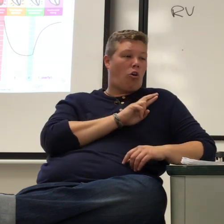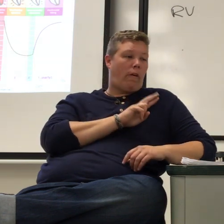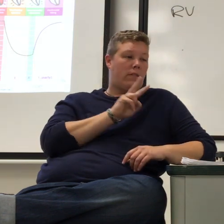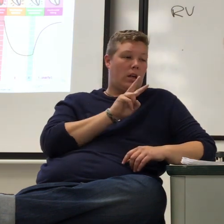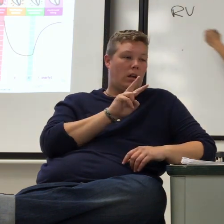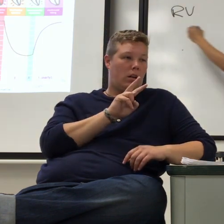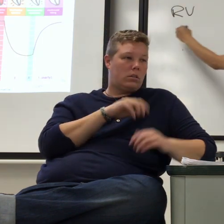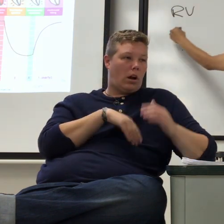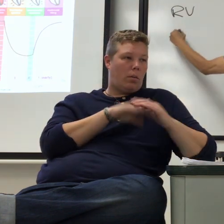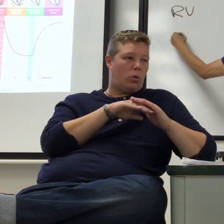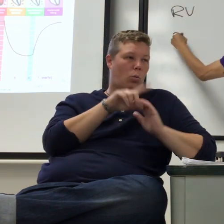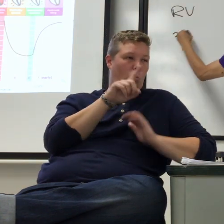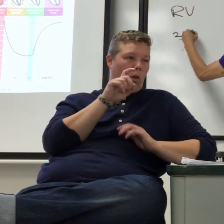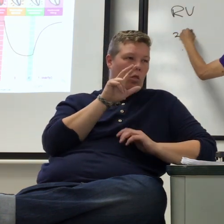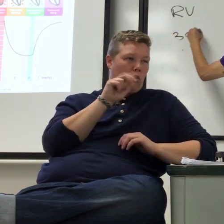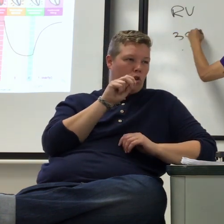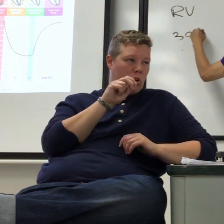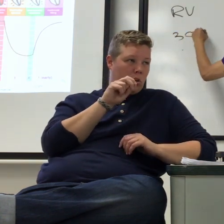see that?